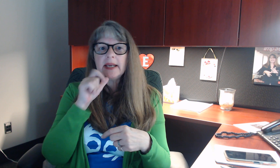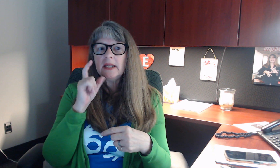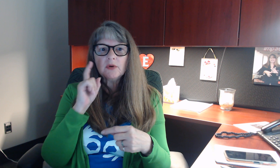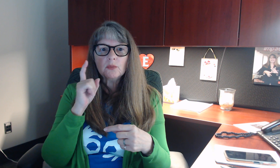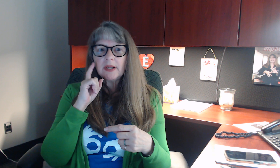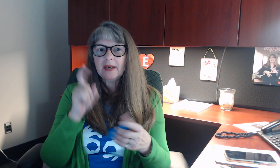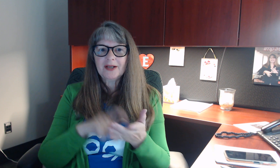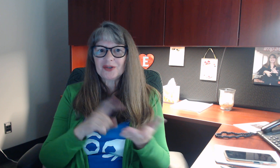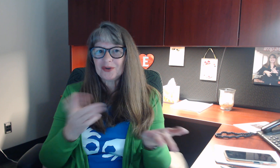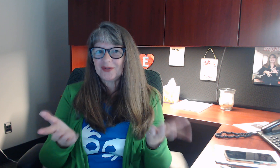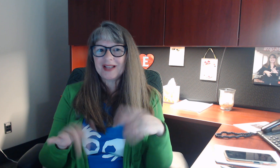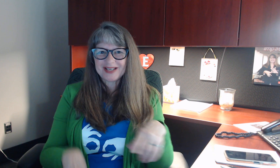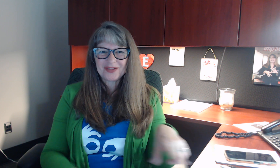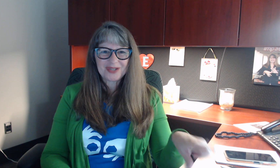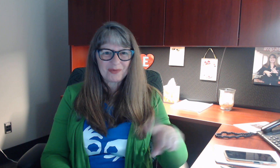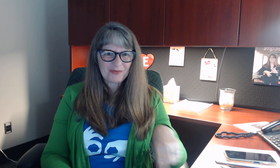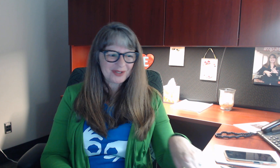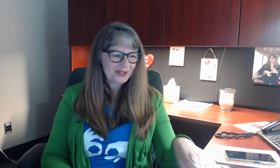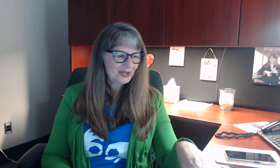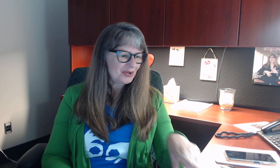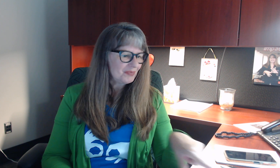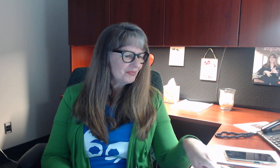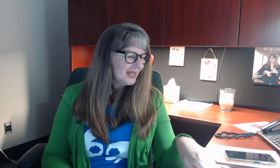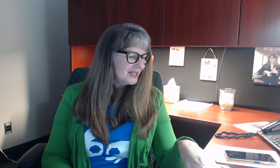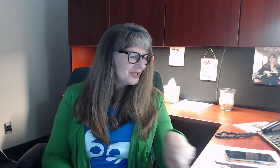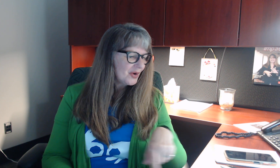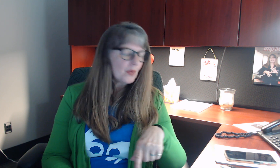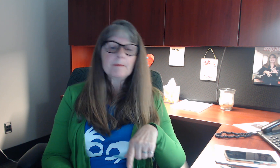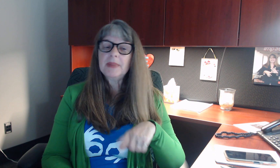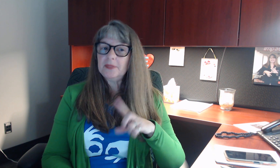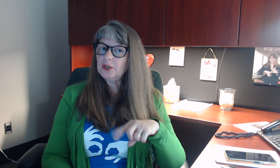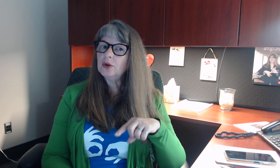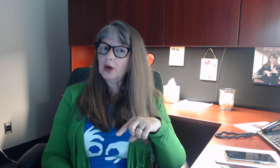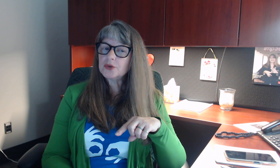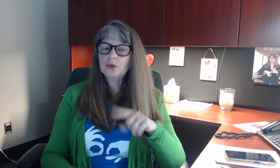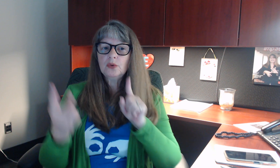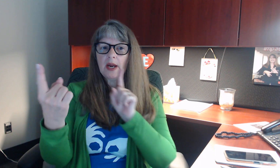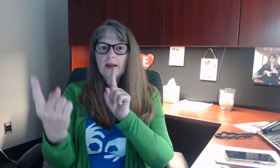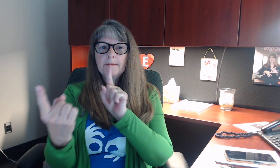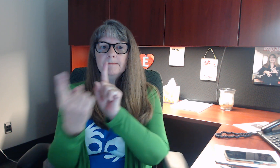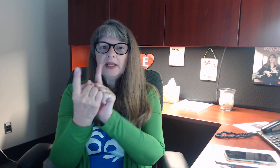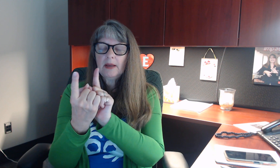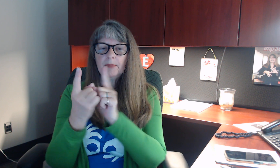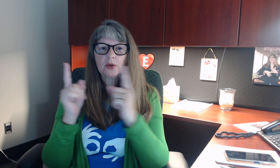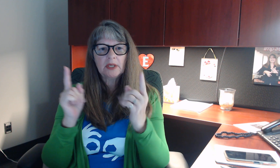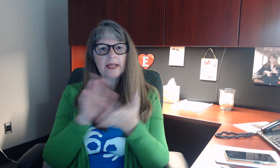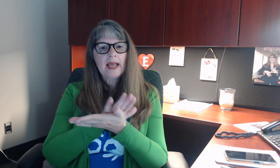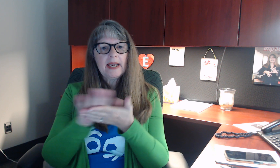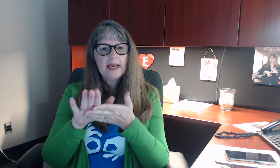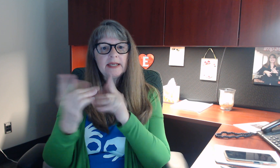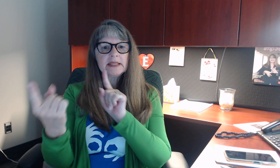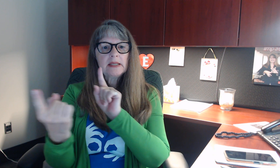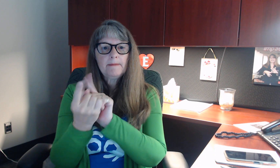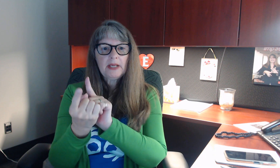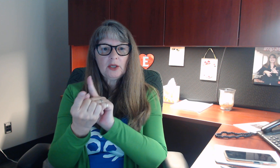even recognize her. That's another sign we're fixing to do. So, but then you kind of meet that person, like, nice to meet